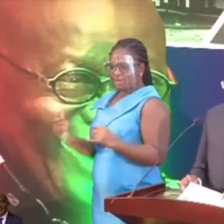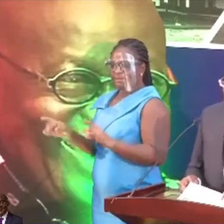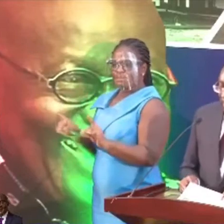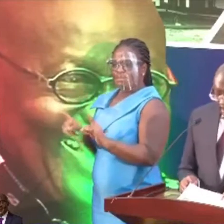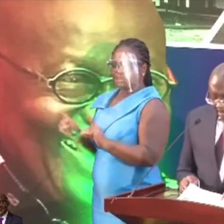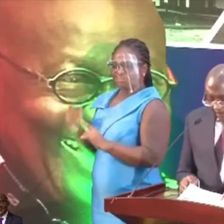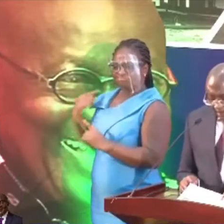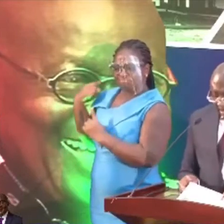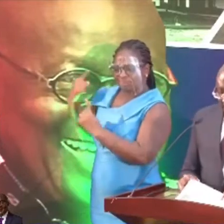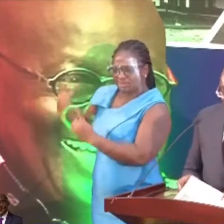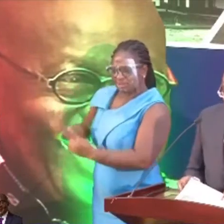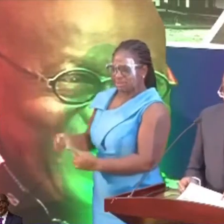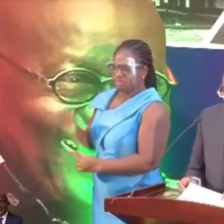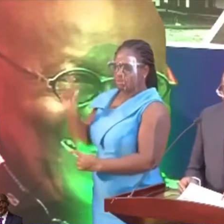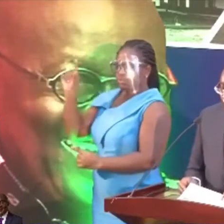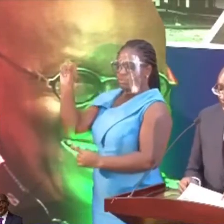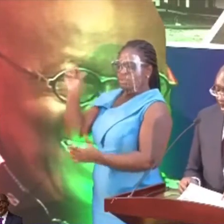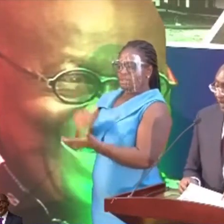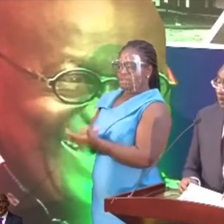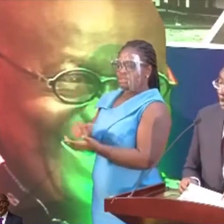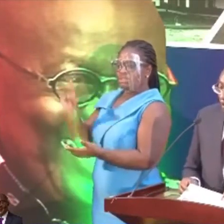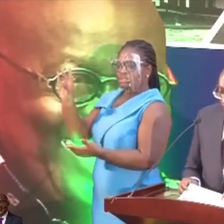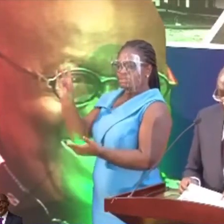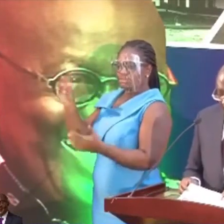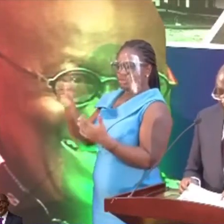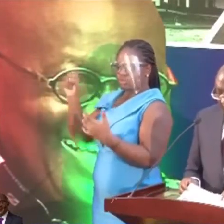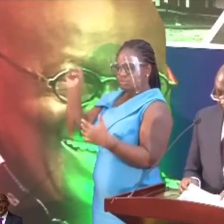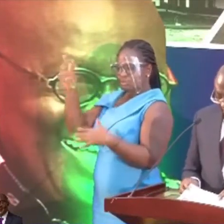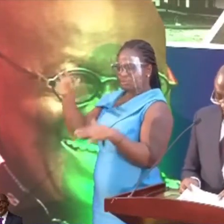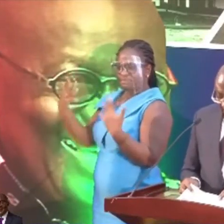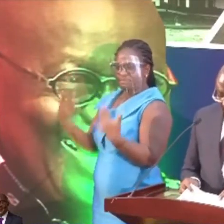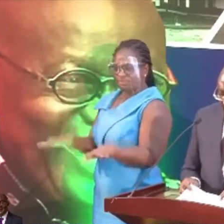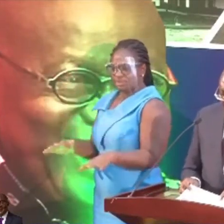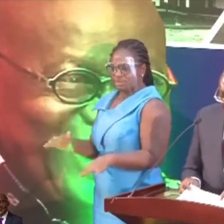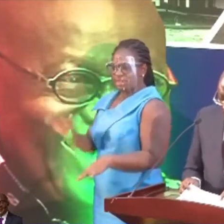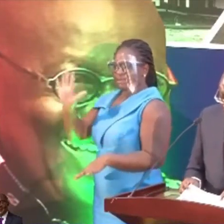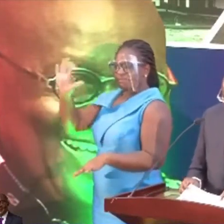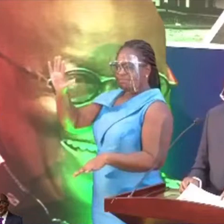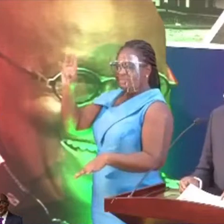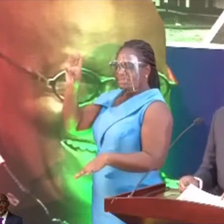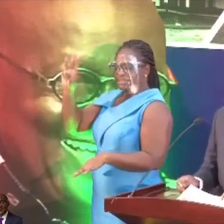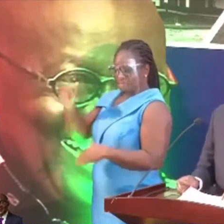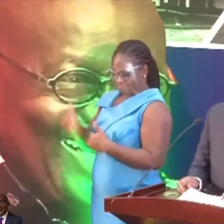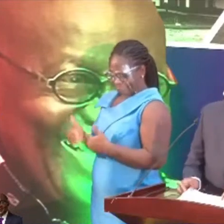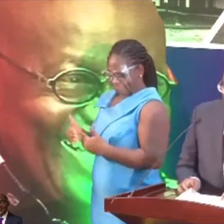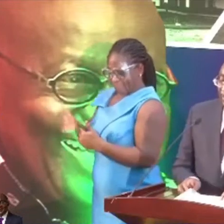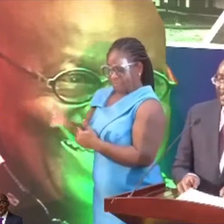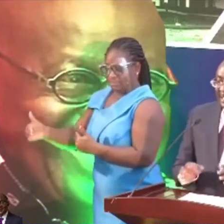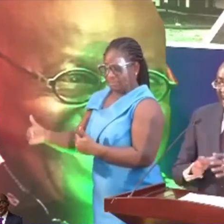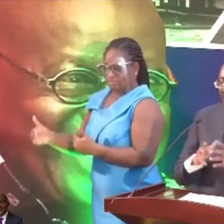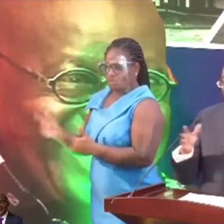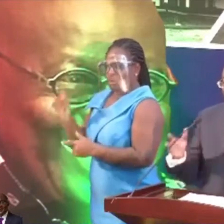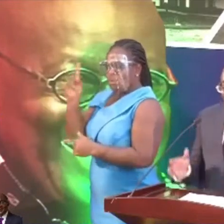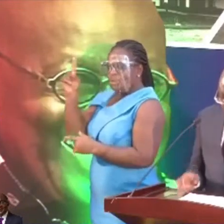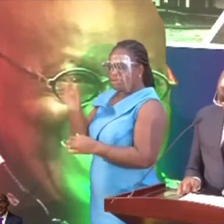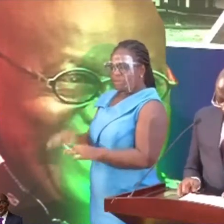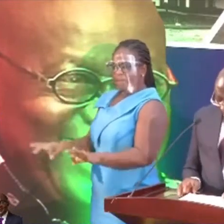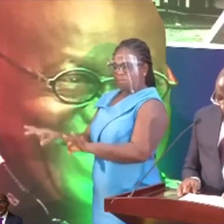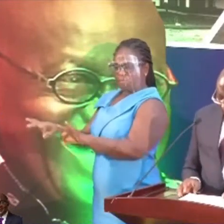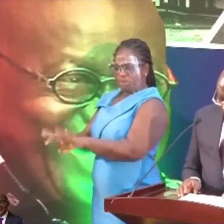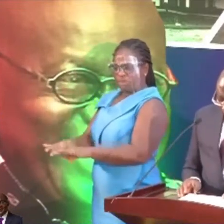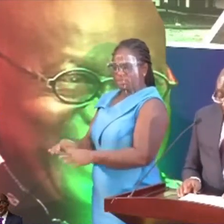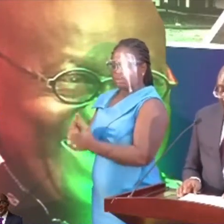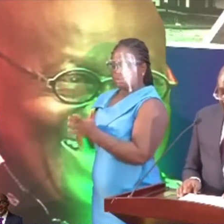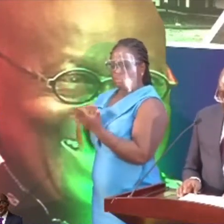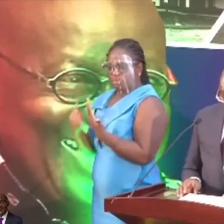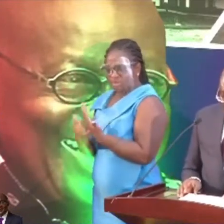since 2017, and 12 have been completed and 56 are ongoing. One of the key projects that we are